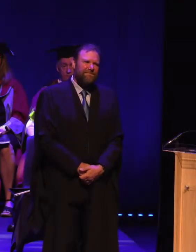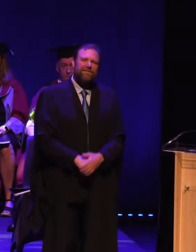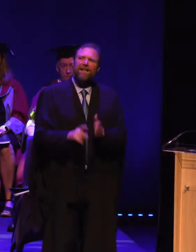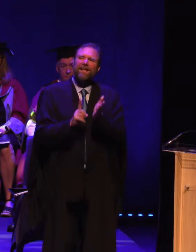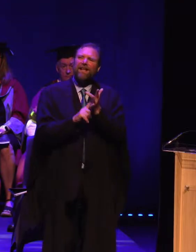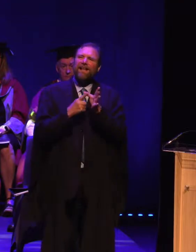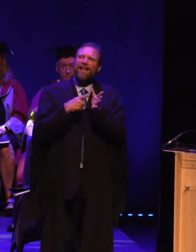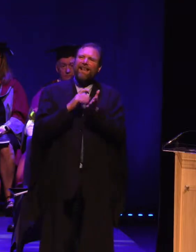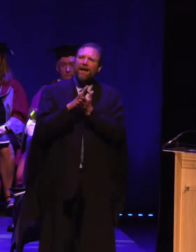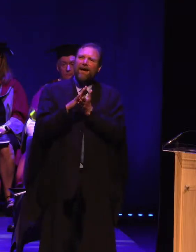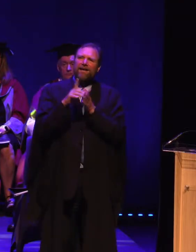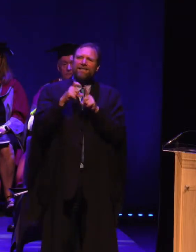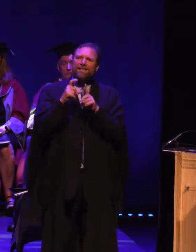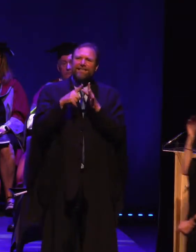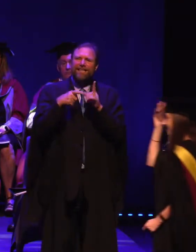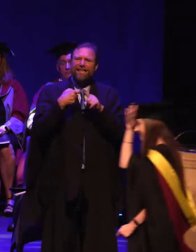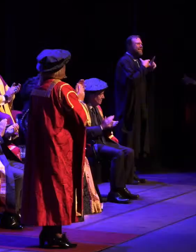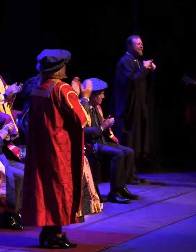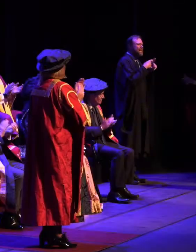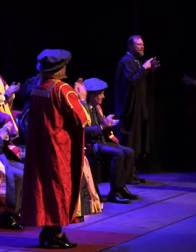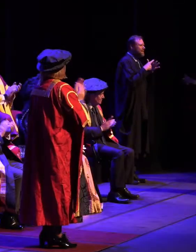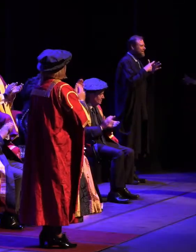Leah Deasy.